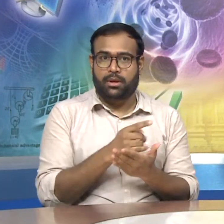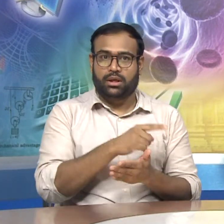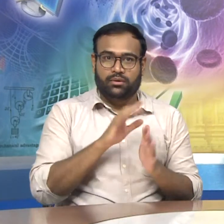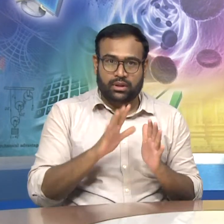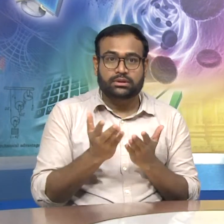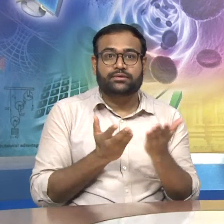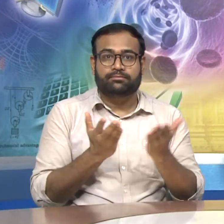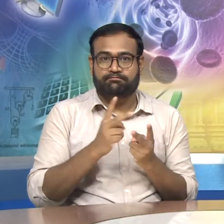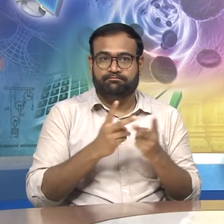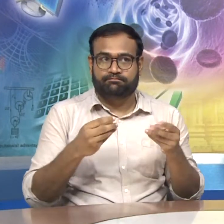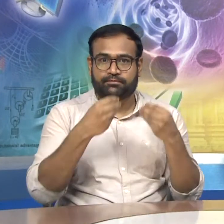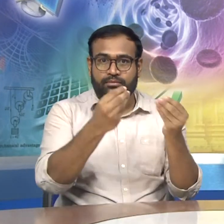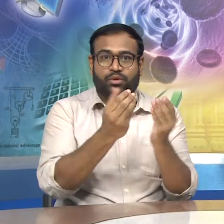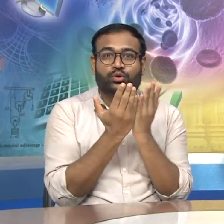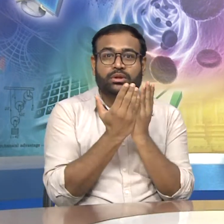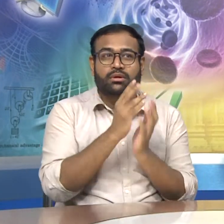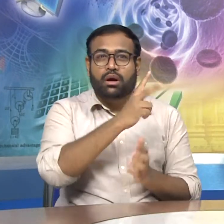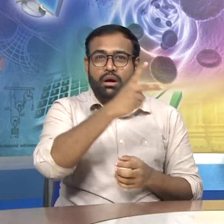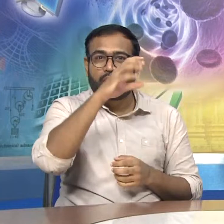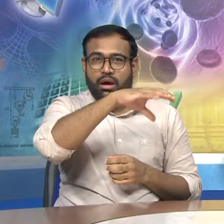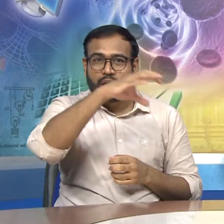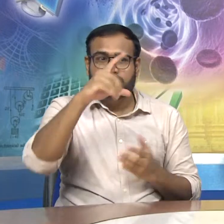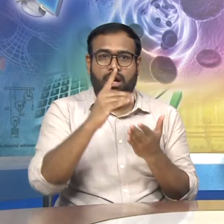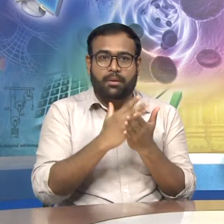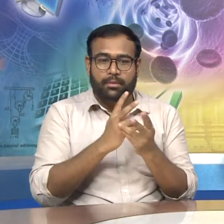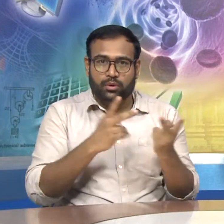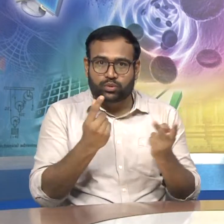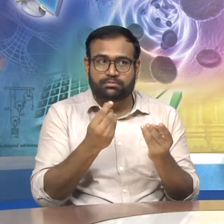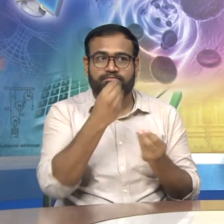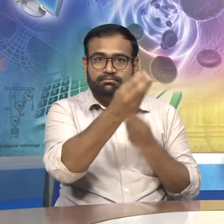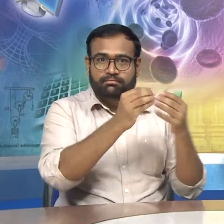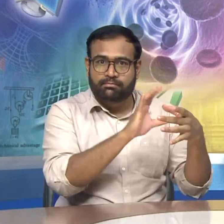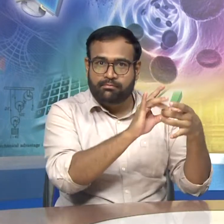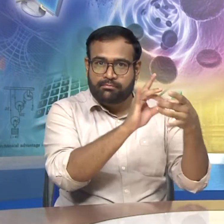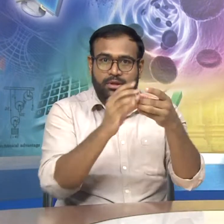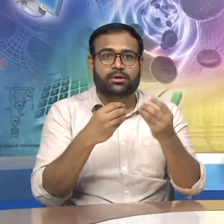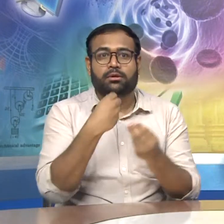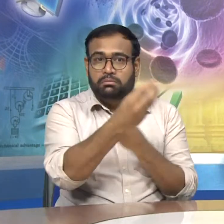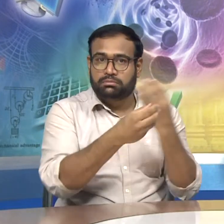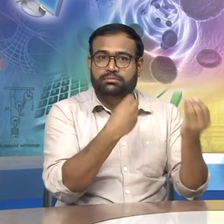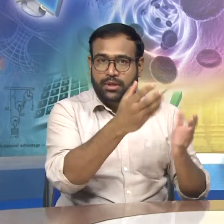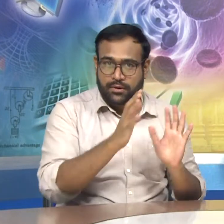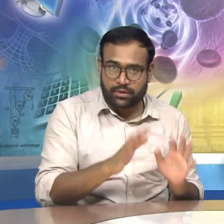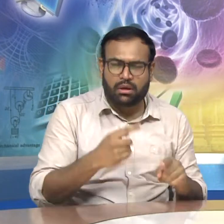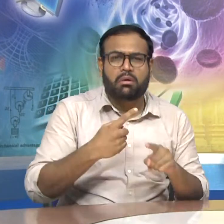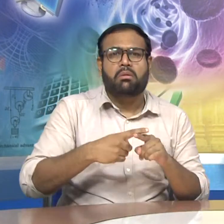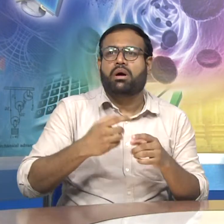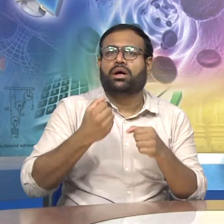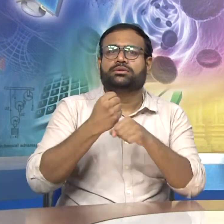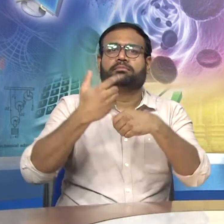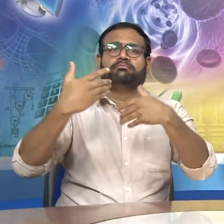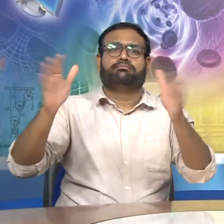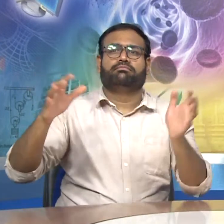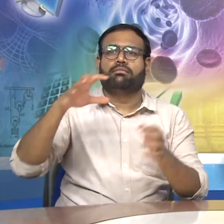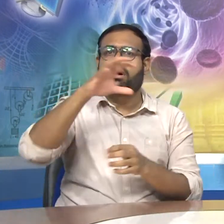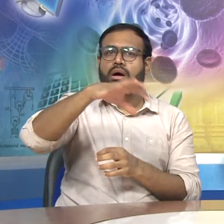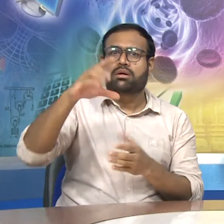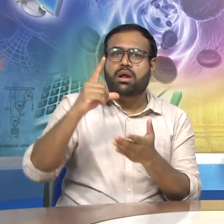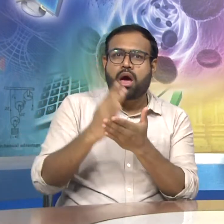Such a service is usually offered in school and public libraries.